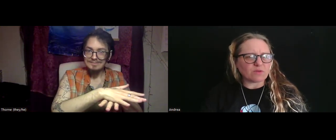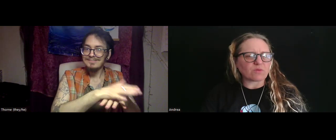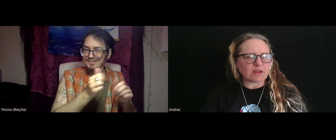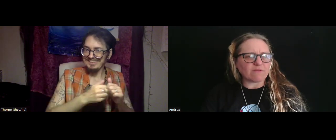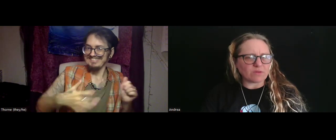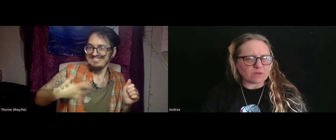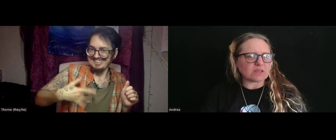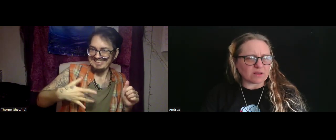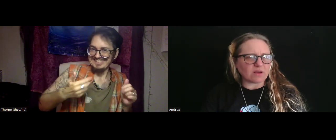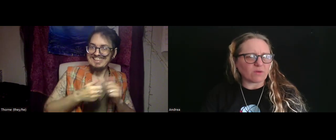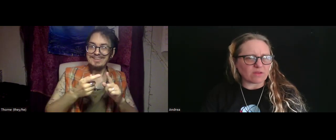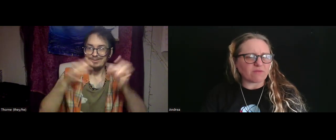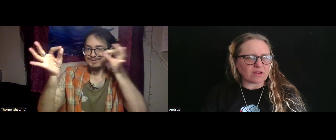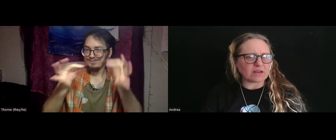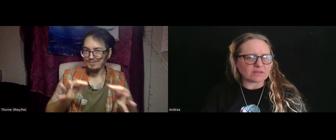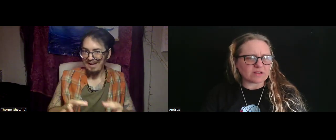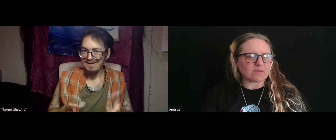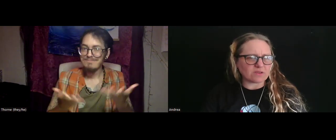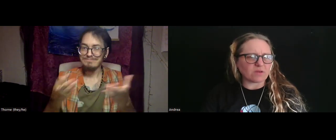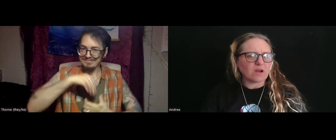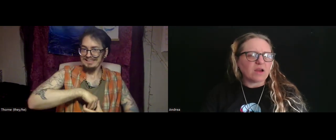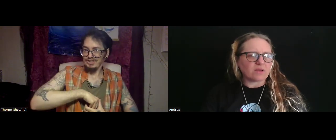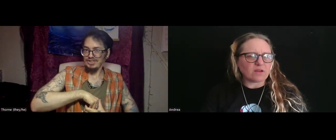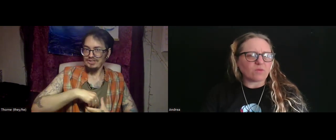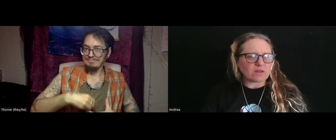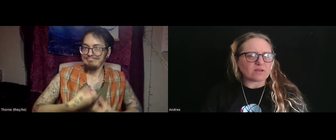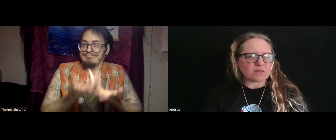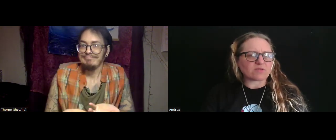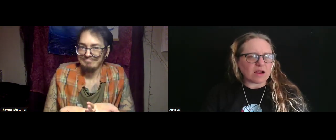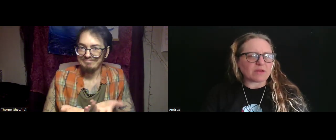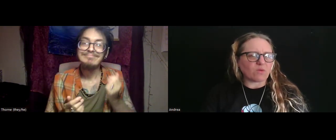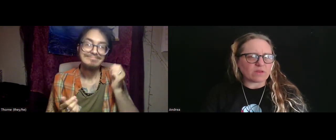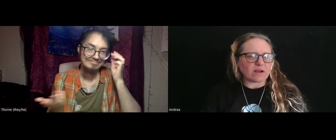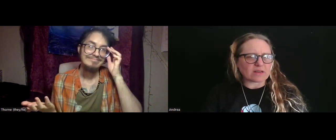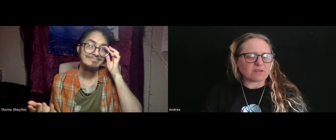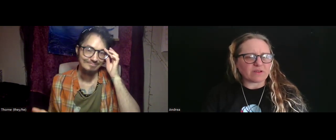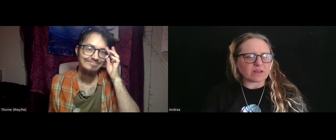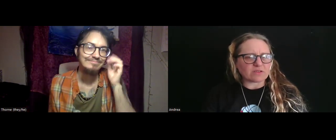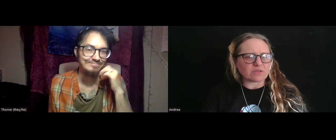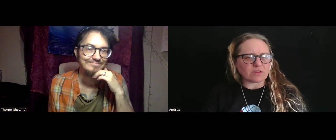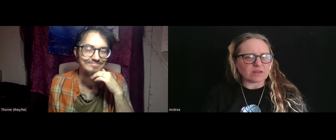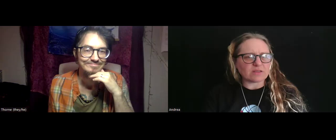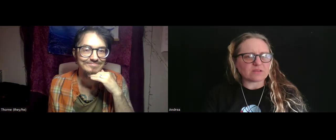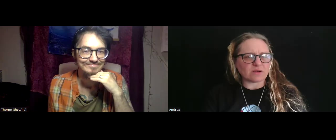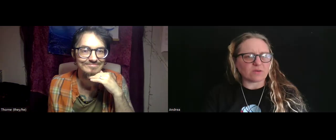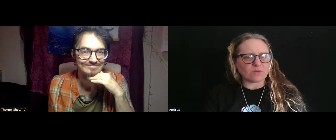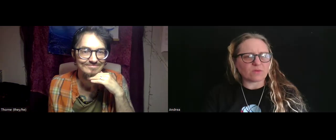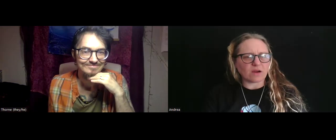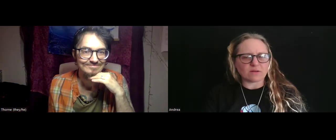moon really influences it, with the feelings, so what they're describing, what they're actually feeling internally. So,